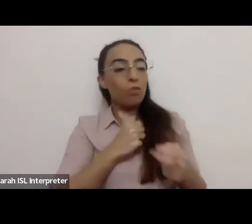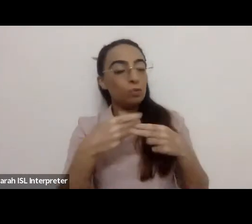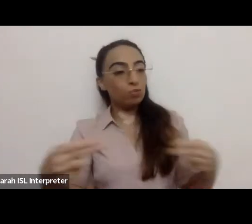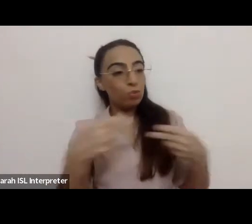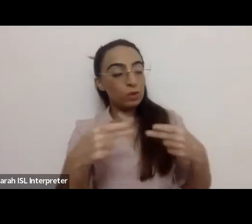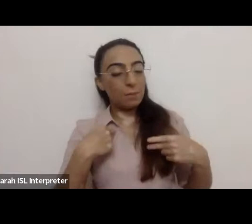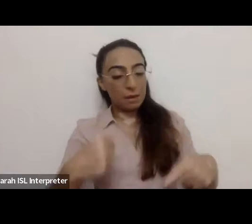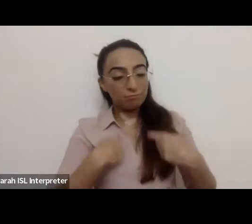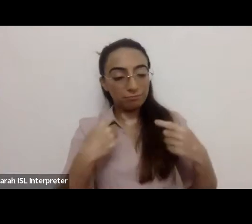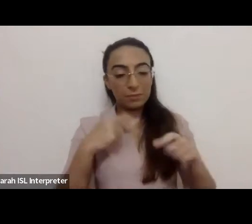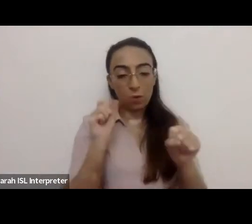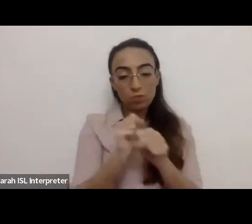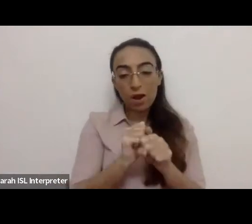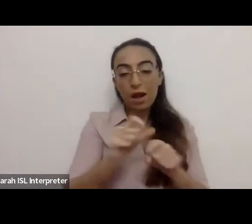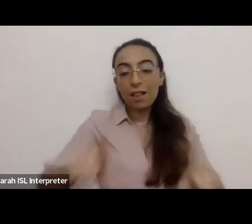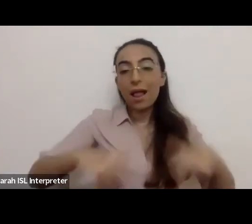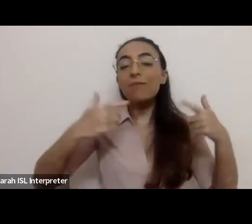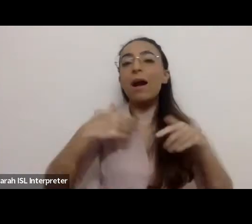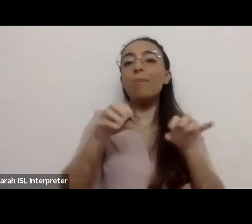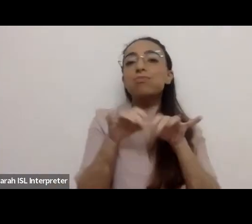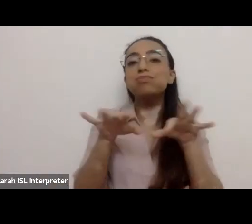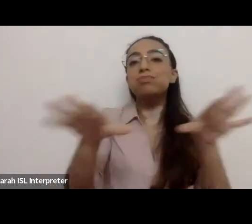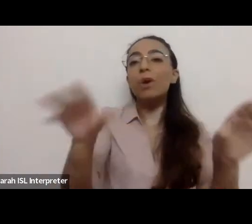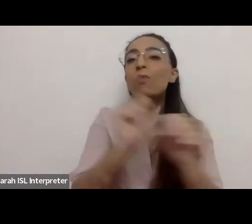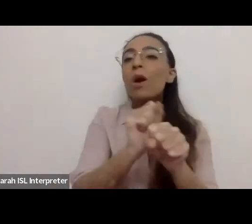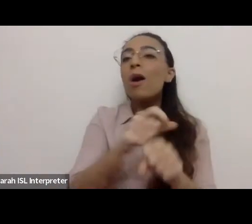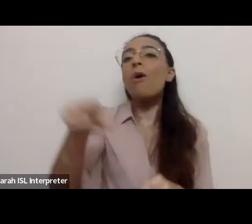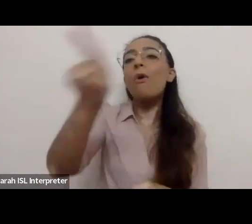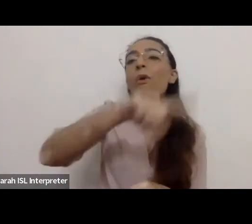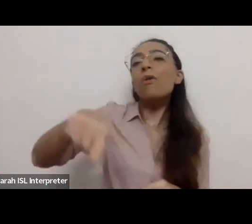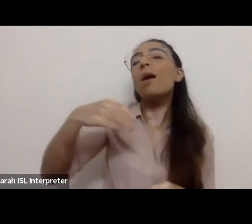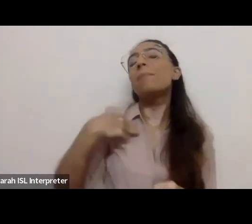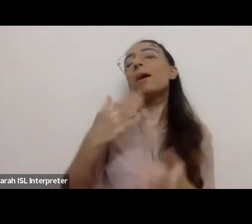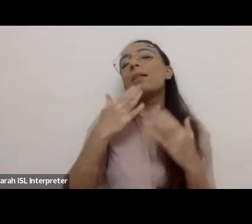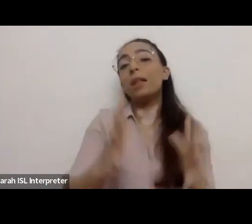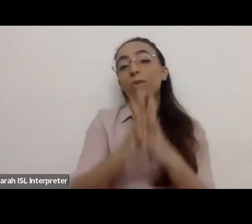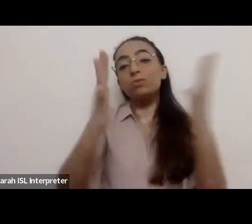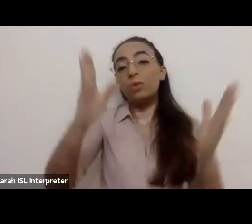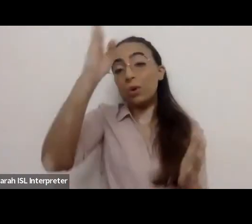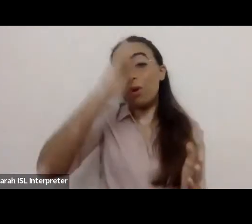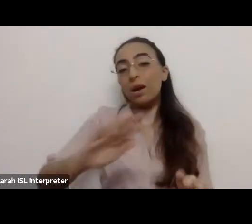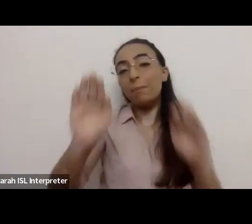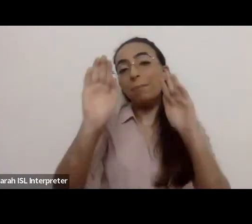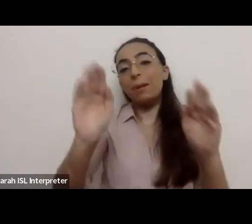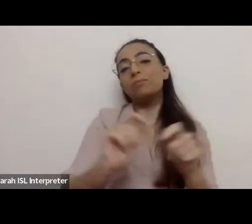of accelerating inclusion. Be the giver. God bless you all. Thank you.